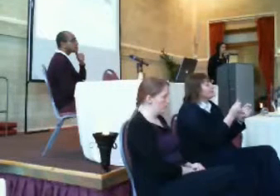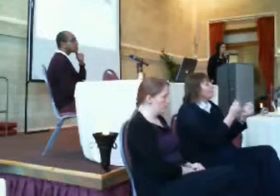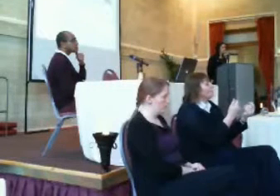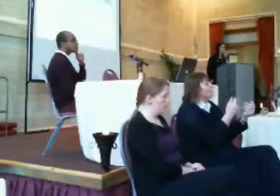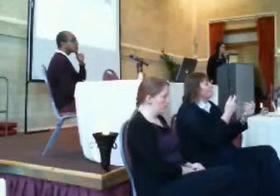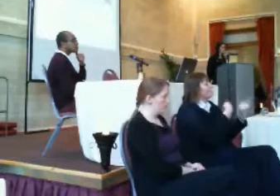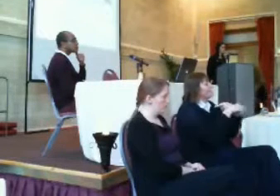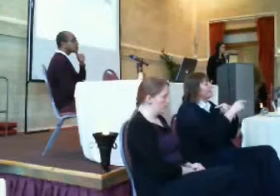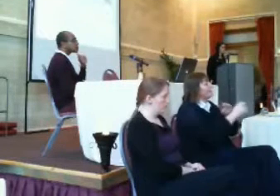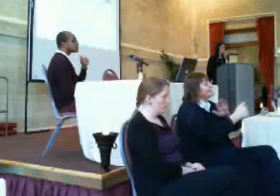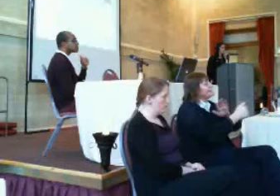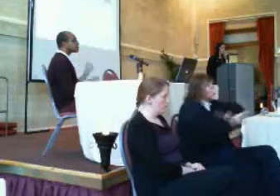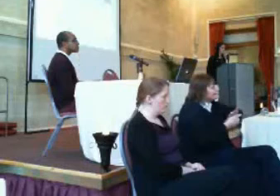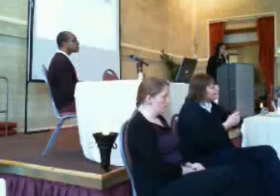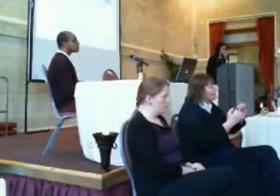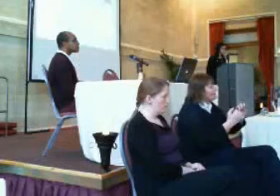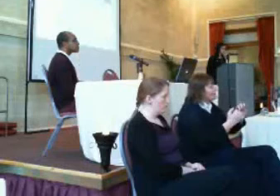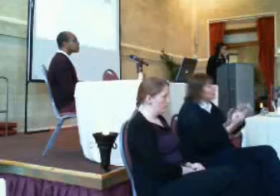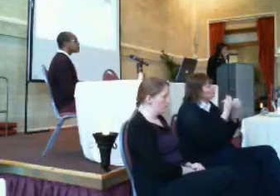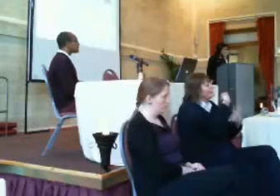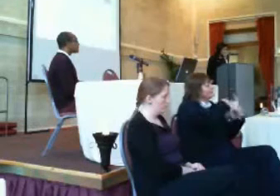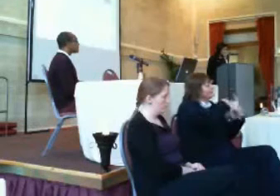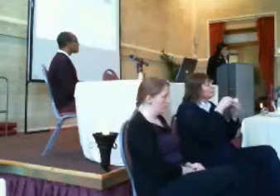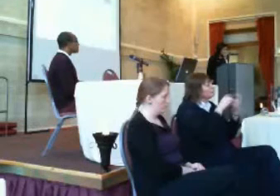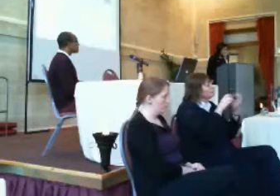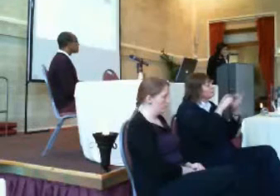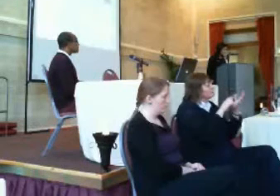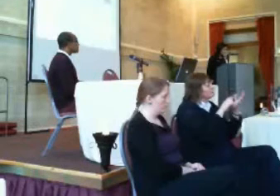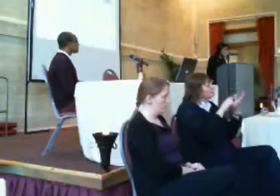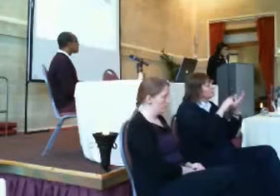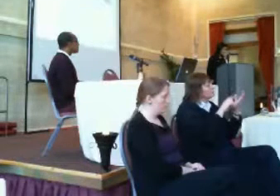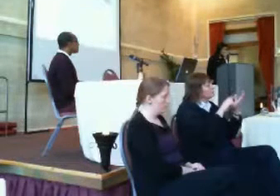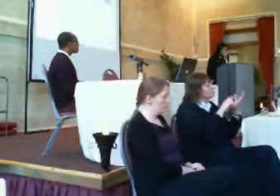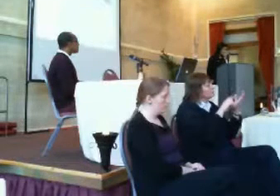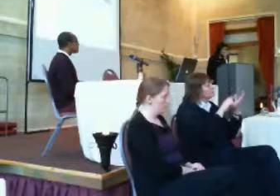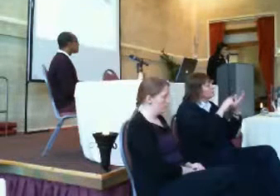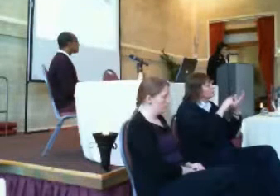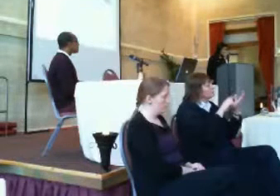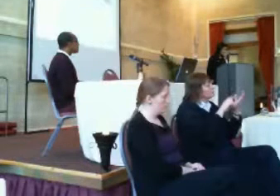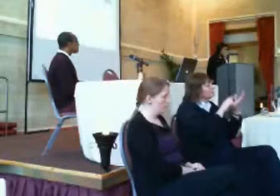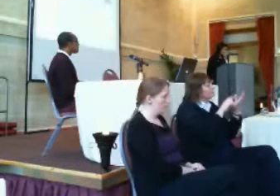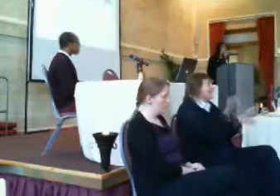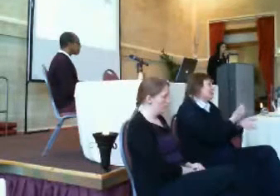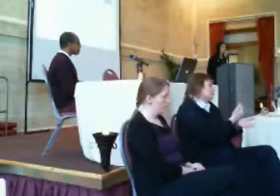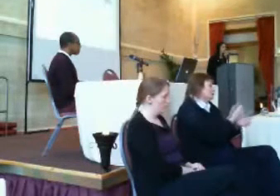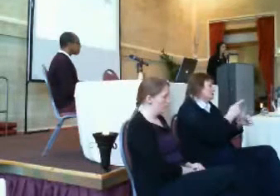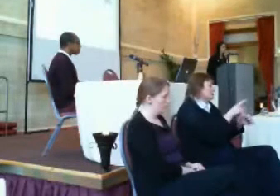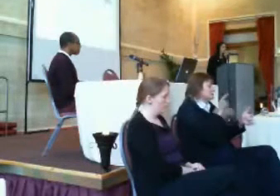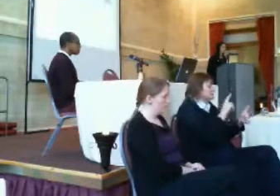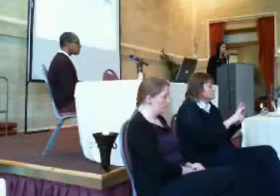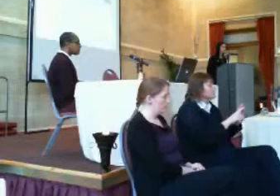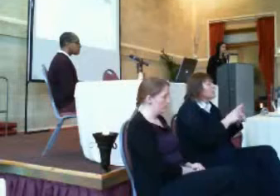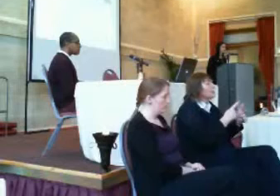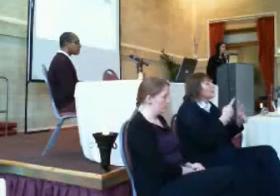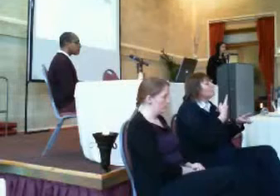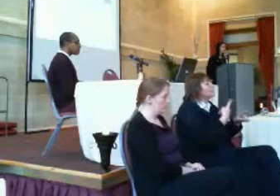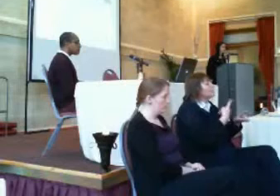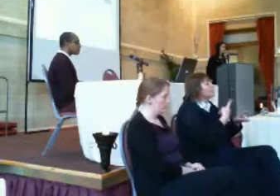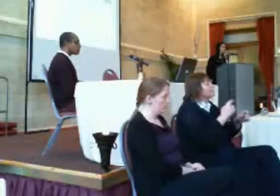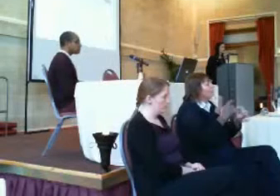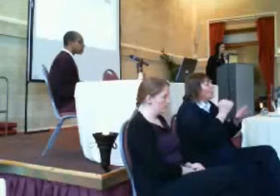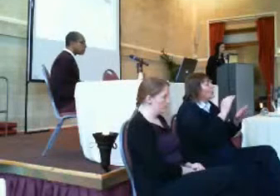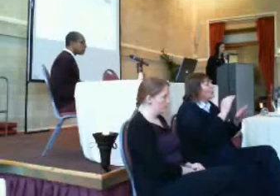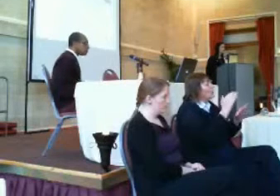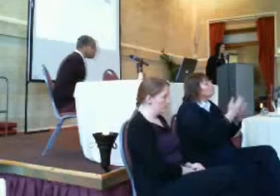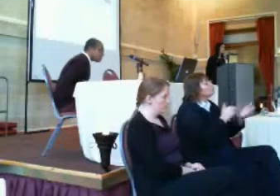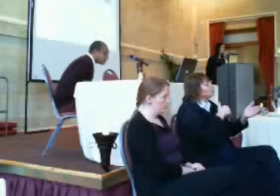Bristol, like City of Sanctuary, for example, like our commitment to restorative justice and how